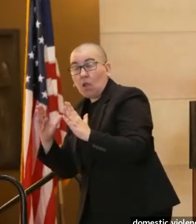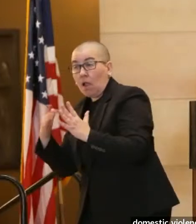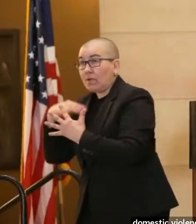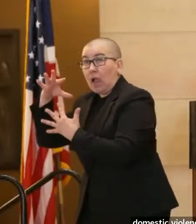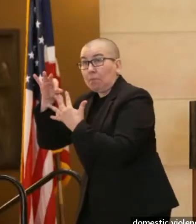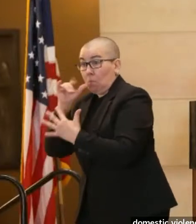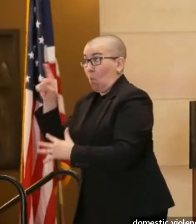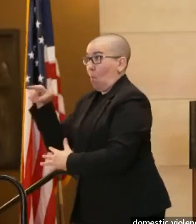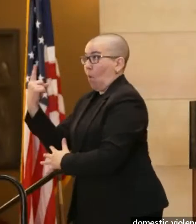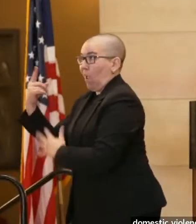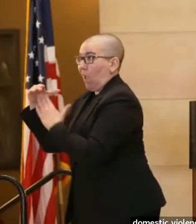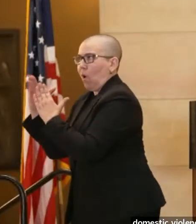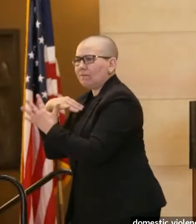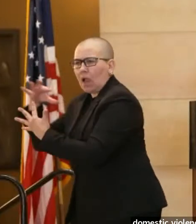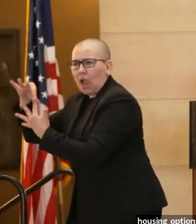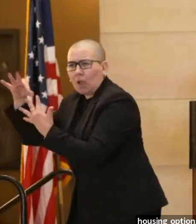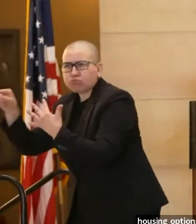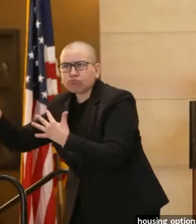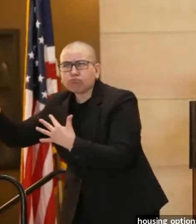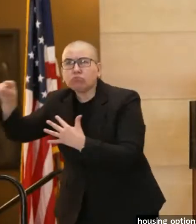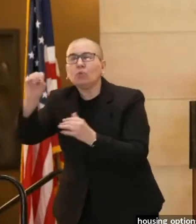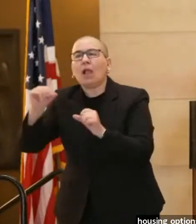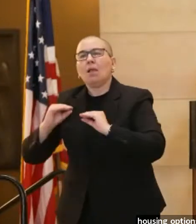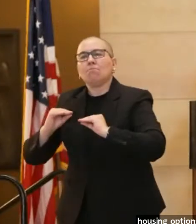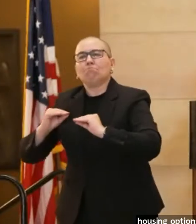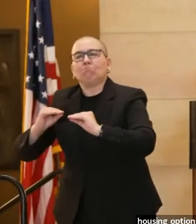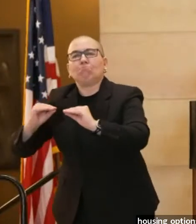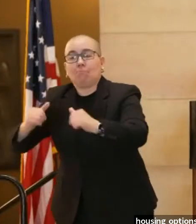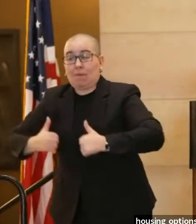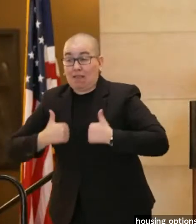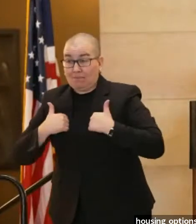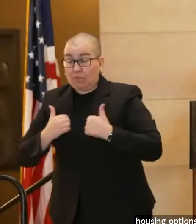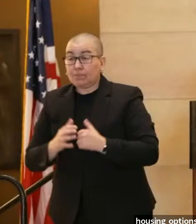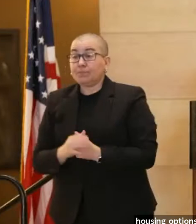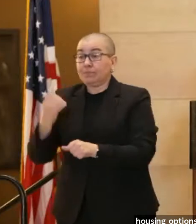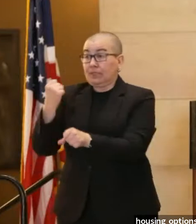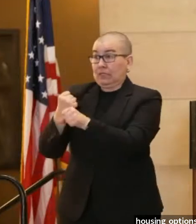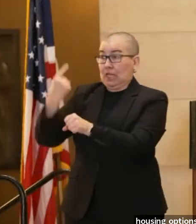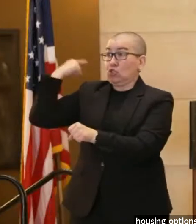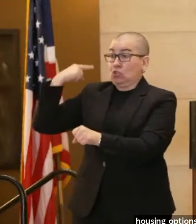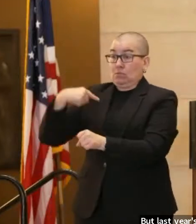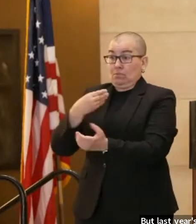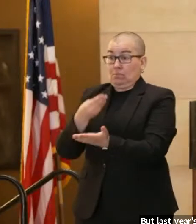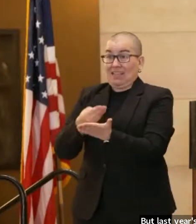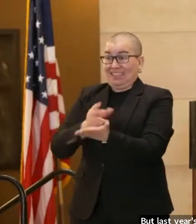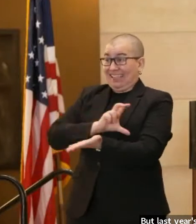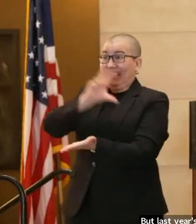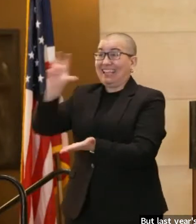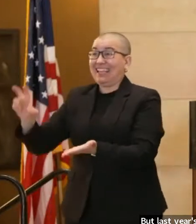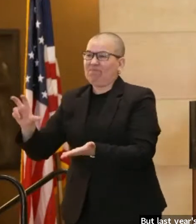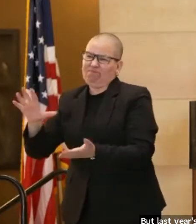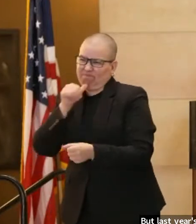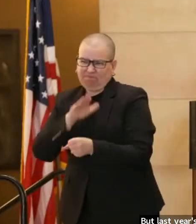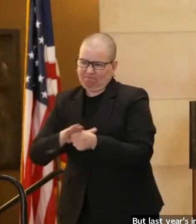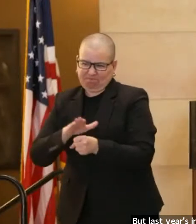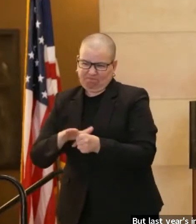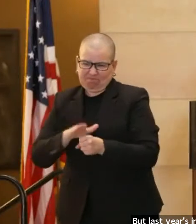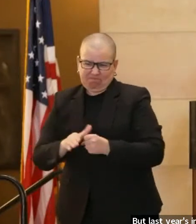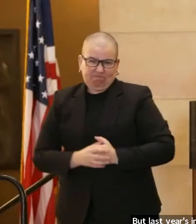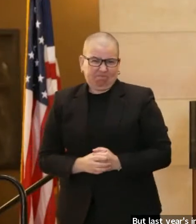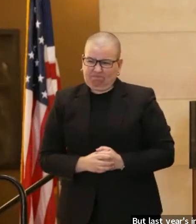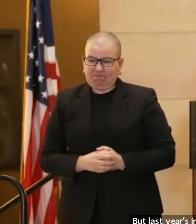together. But last year's investments are not enough, and as you heard from Guadalupe, we included in our supplemental